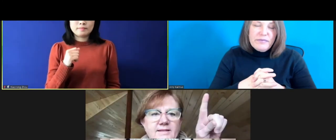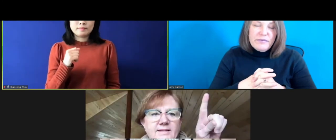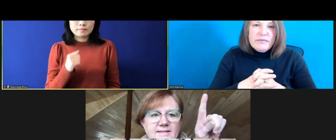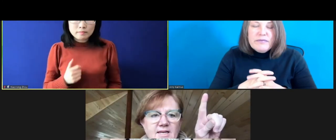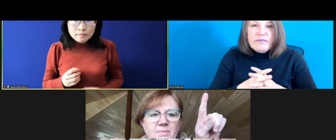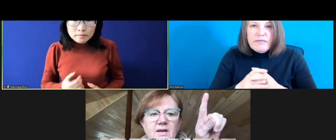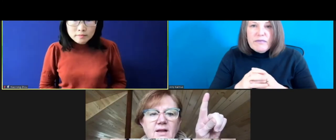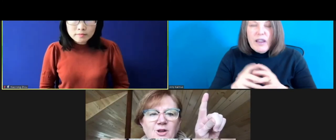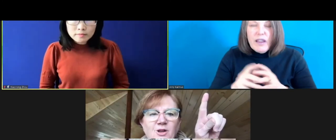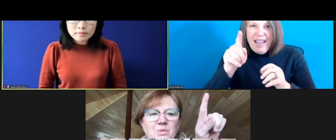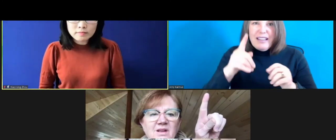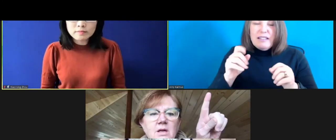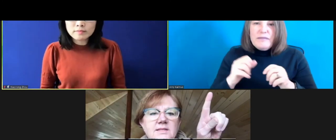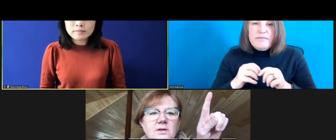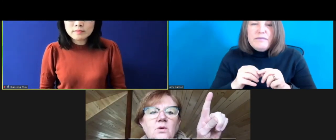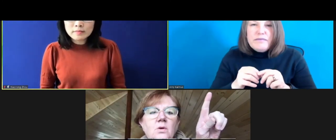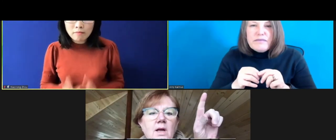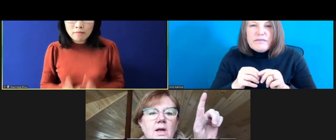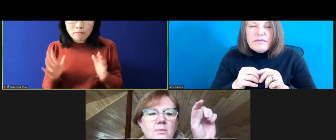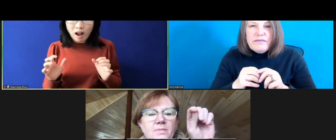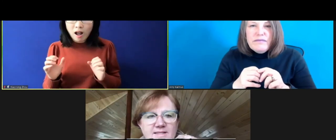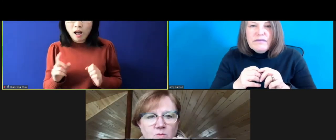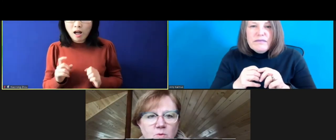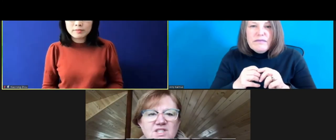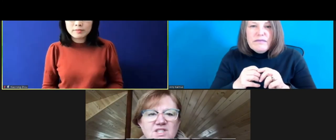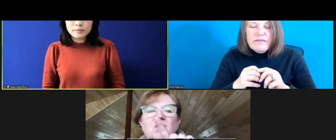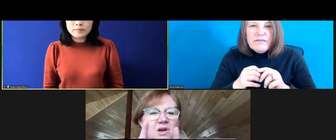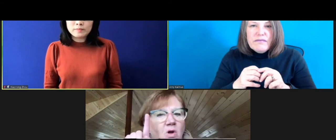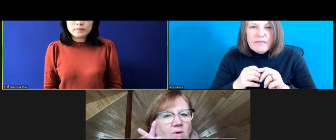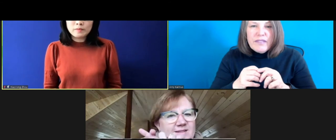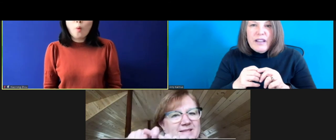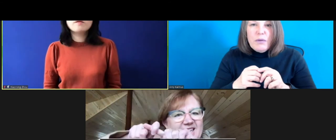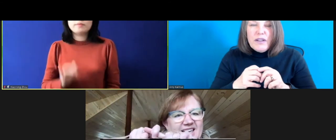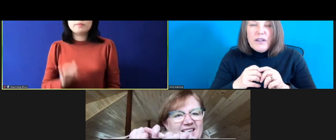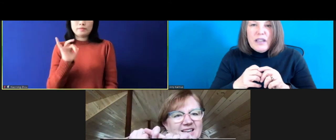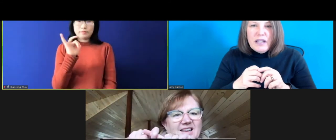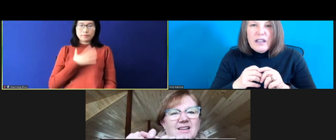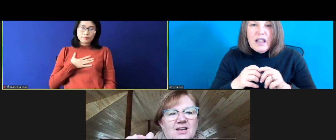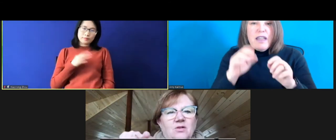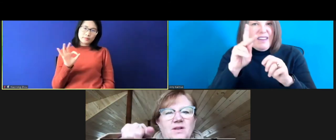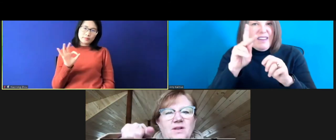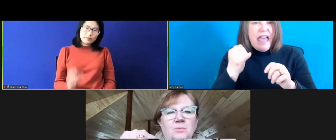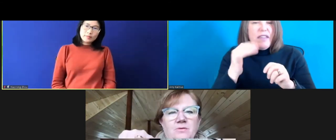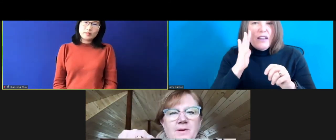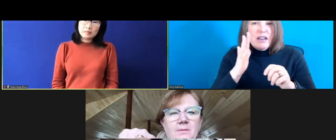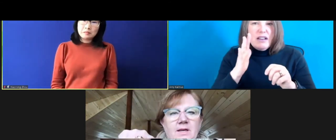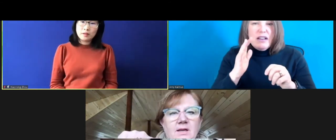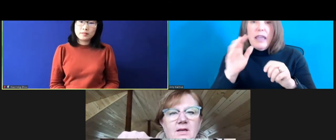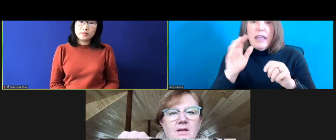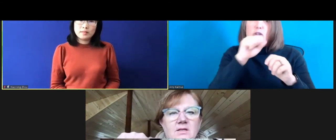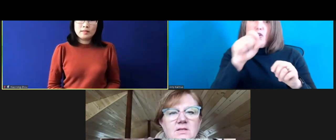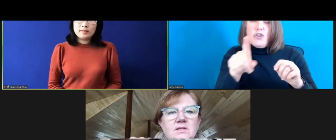He wasn't afforded that benefit. I'm going to step in and help. So because I work with Xiaorong, one second. Can you interpret for me,